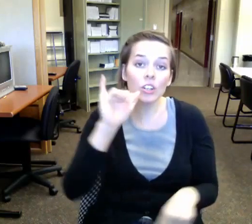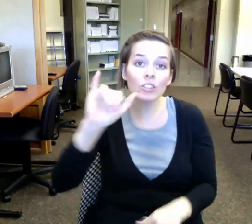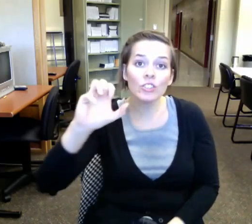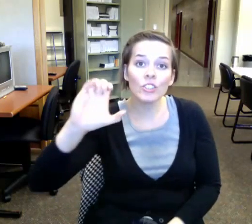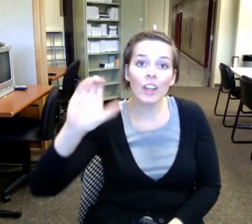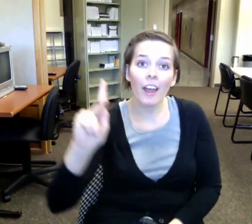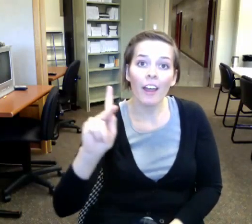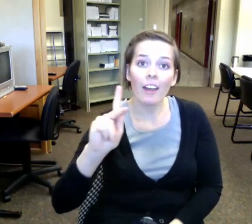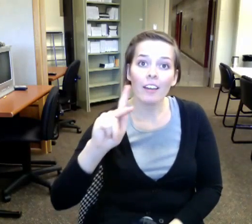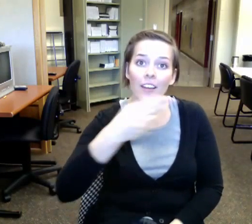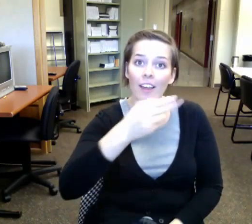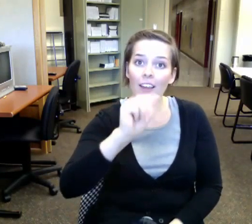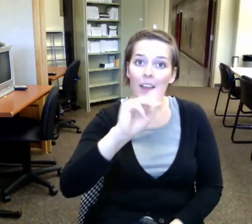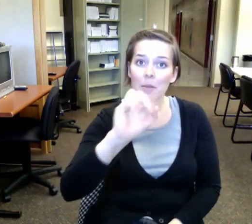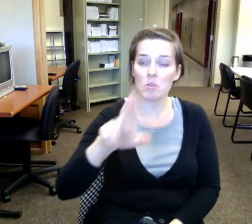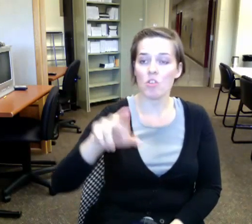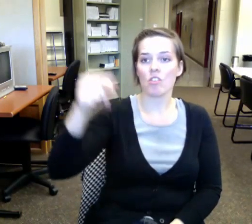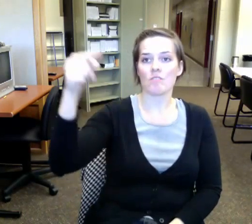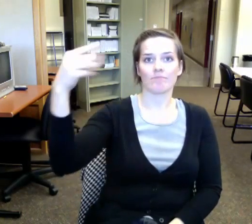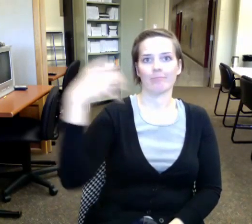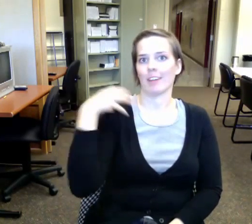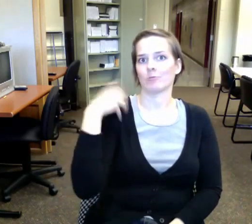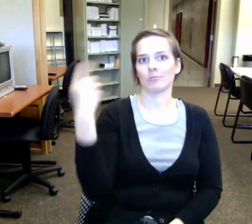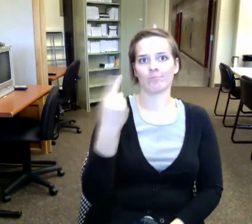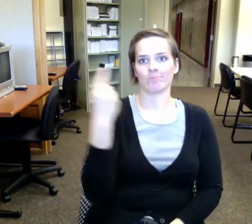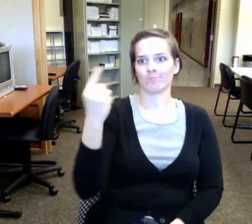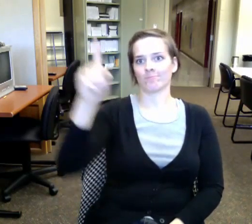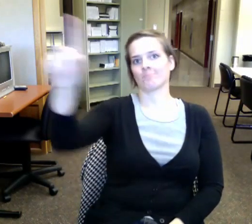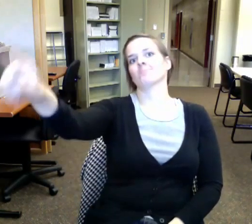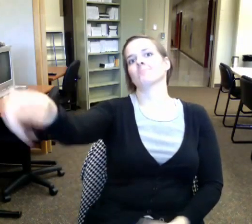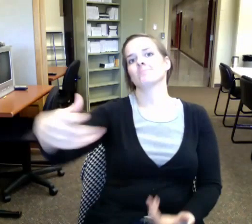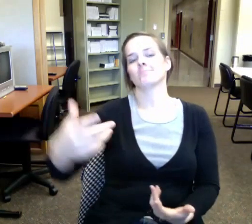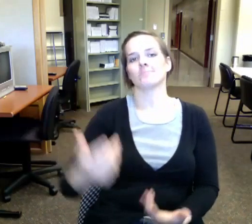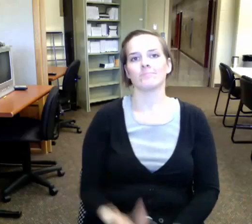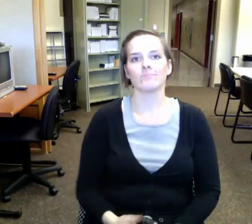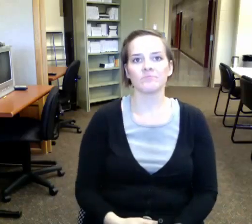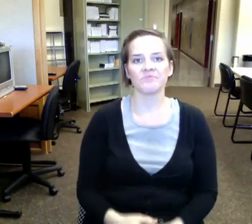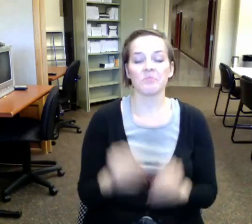distance. It could be that there's a couple students sitting next to you that